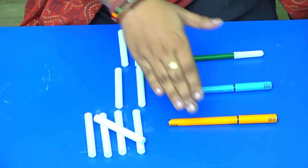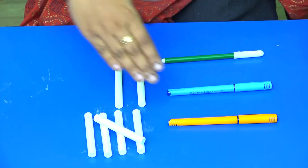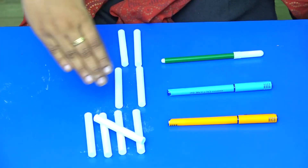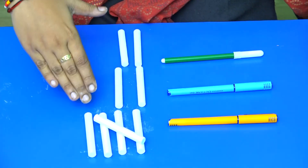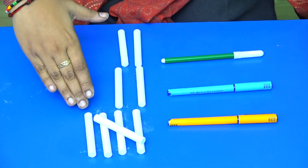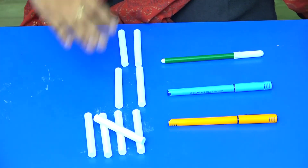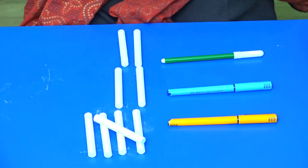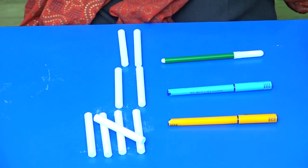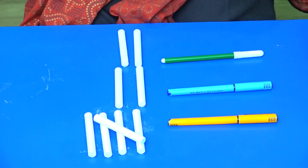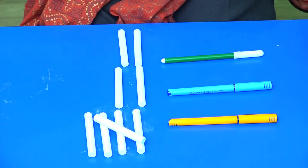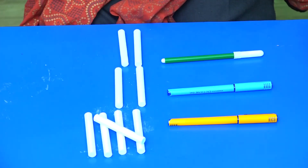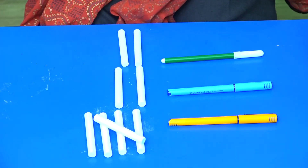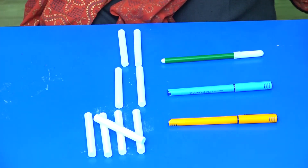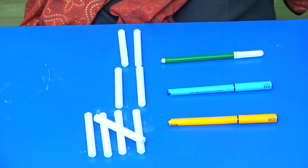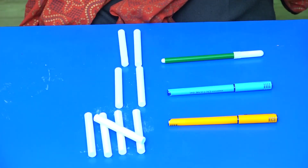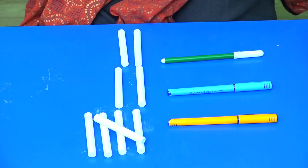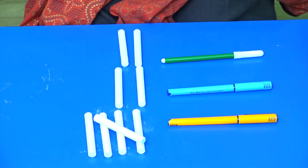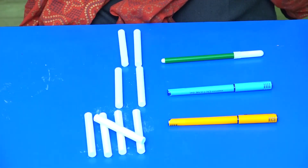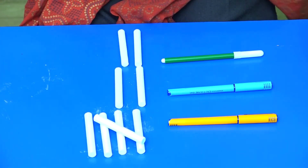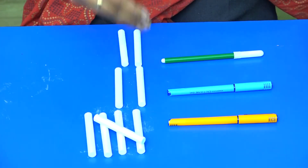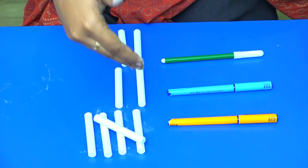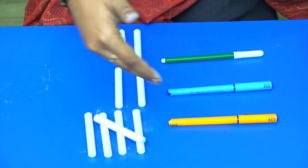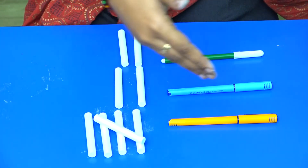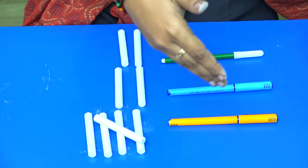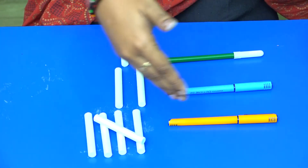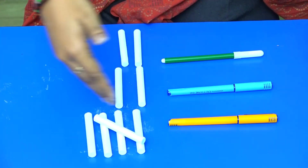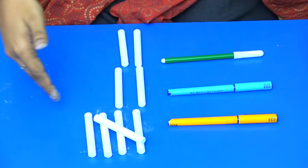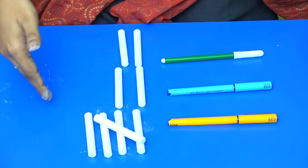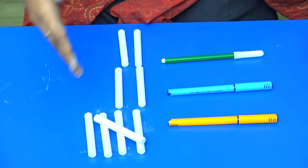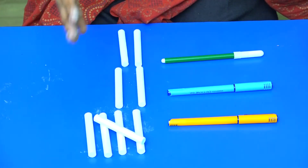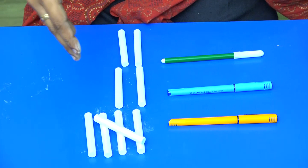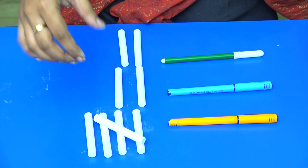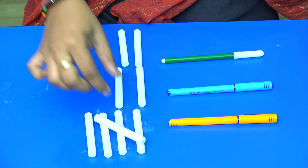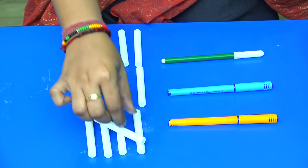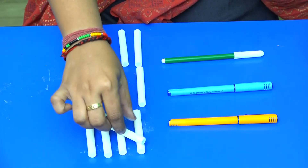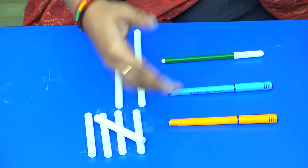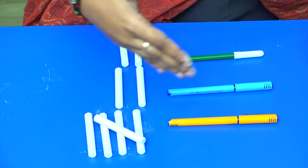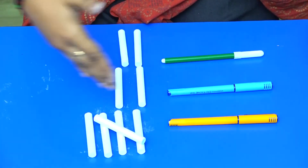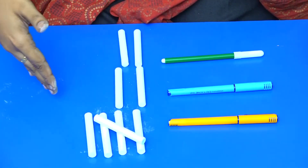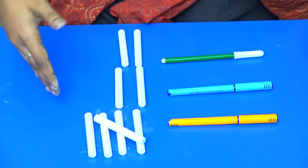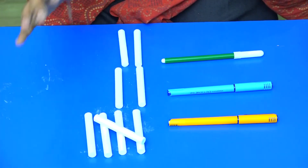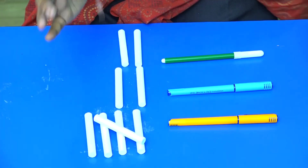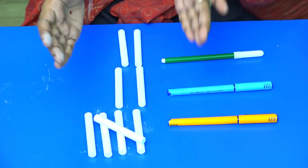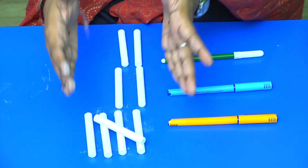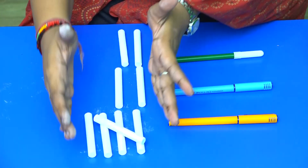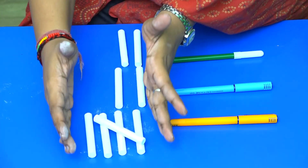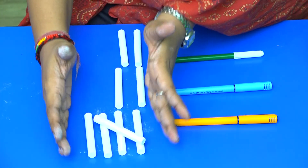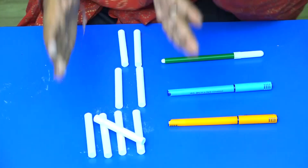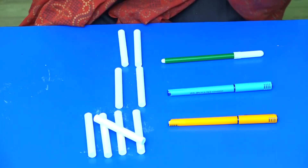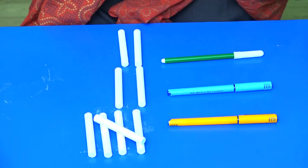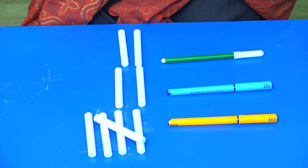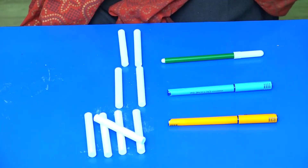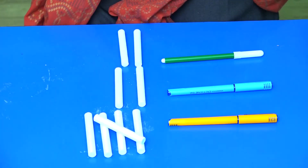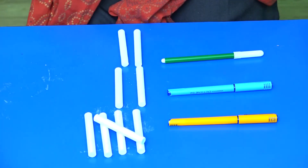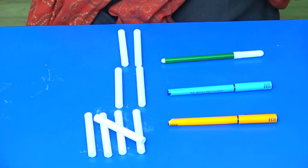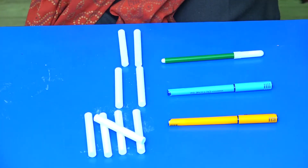from the left to right. Okay, is it clear? That means you will cut a tally with your diagonal mark and this represents